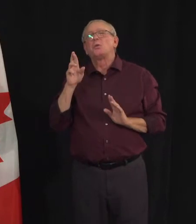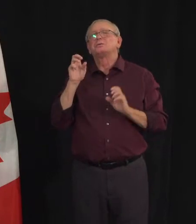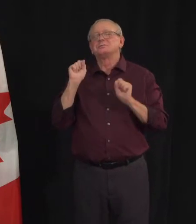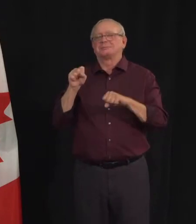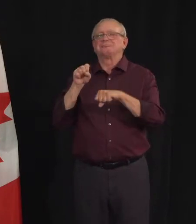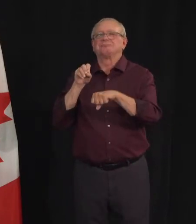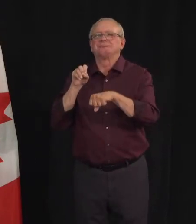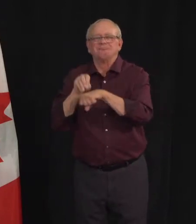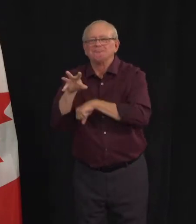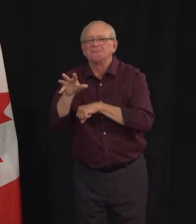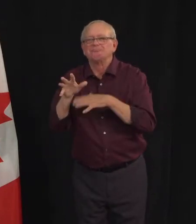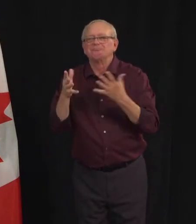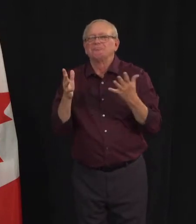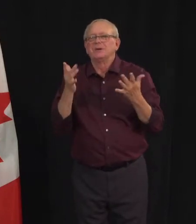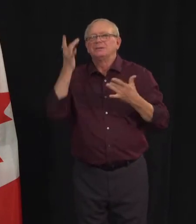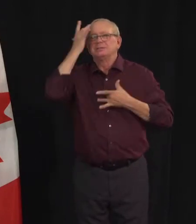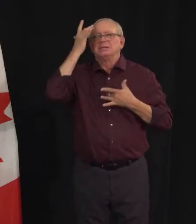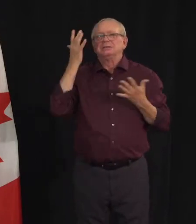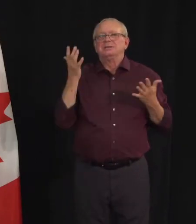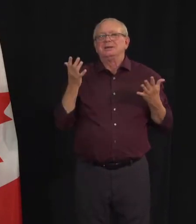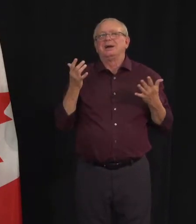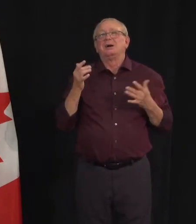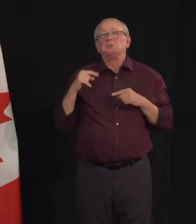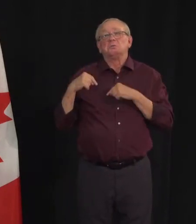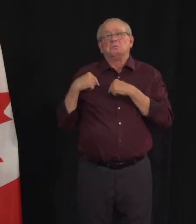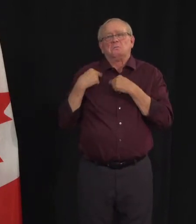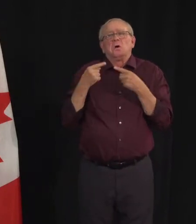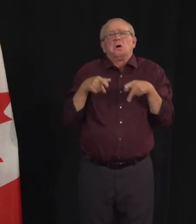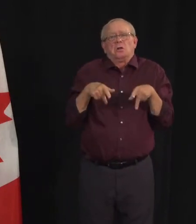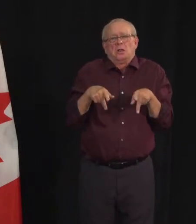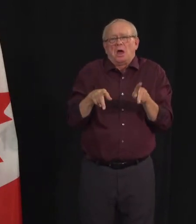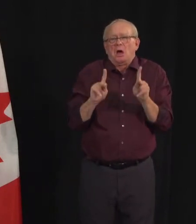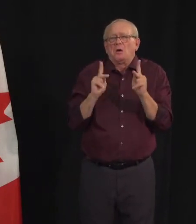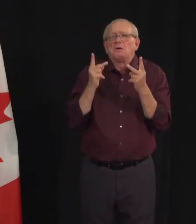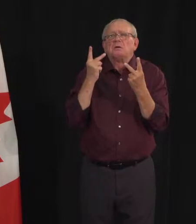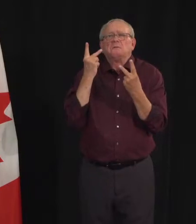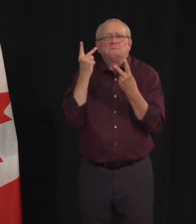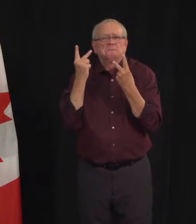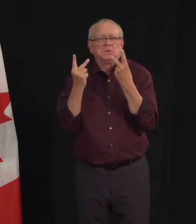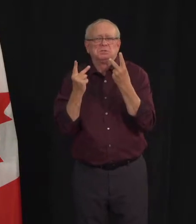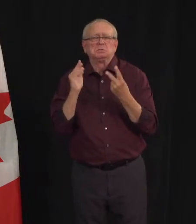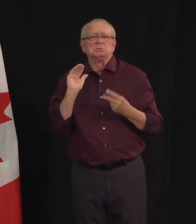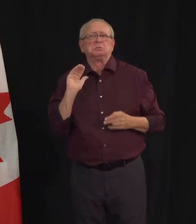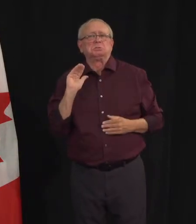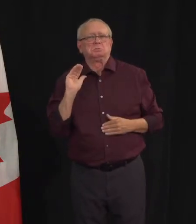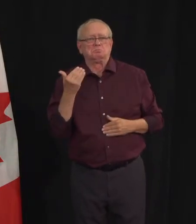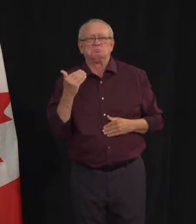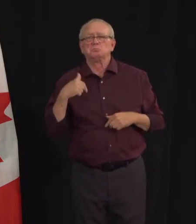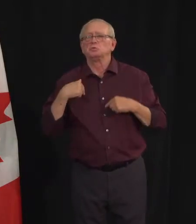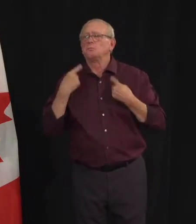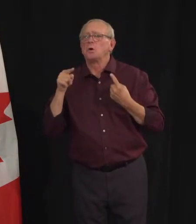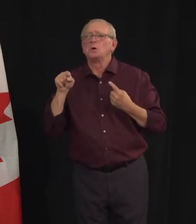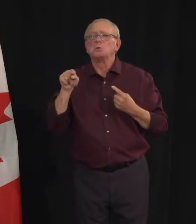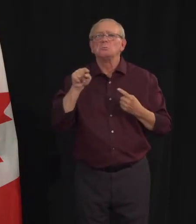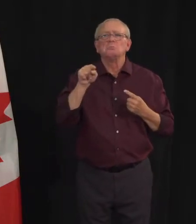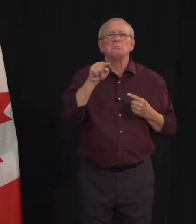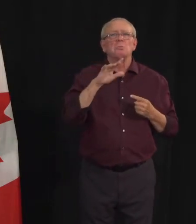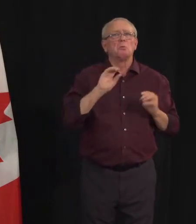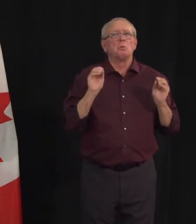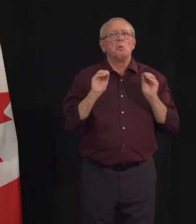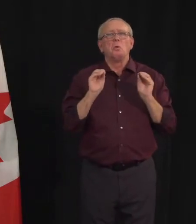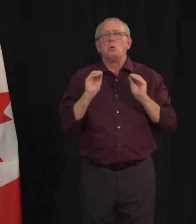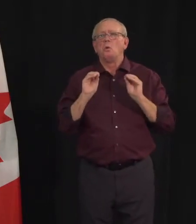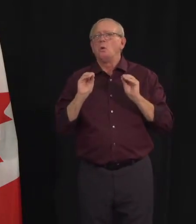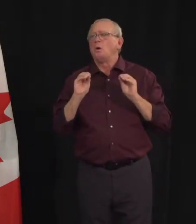seem like the visitor policy change has been a significant factor in the number of outbreaks, but rather what we're seeing is